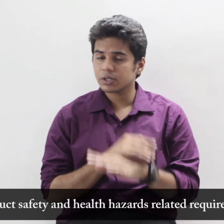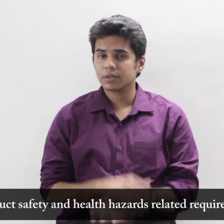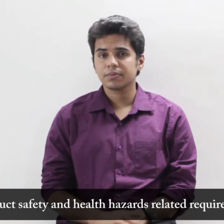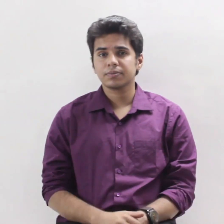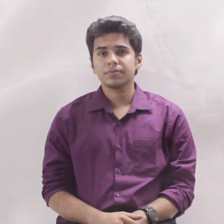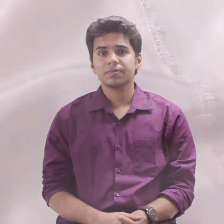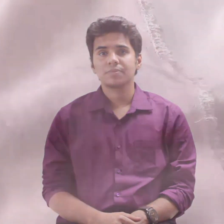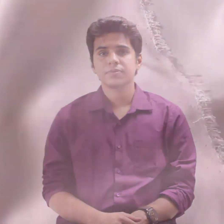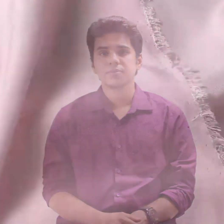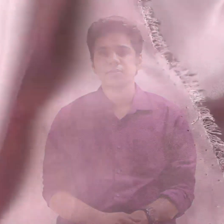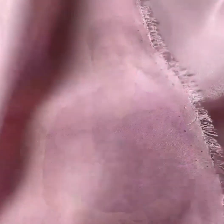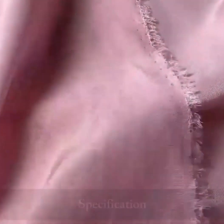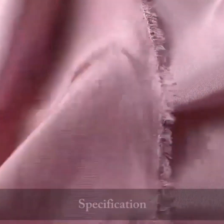requirements,